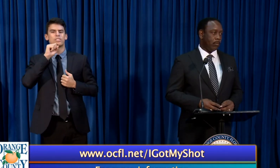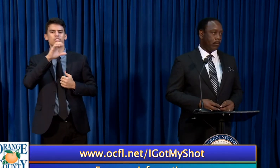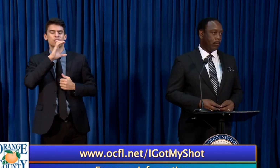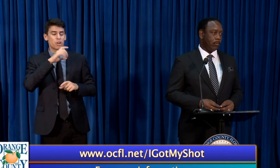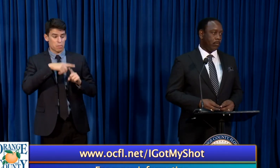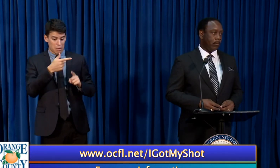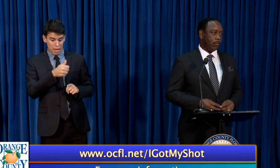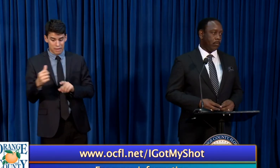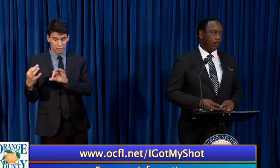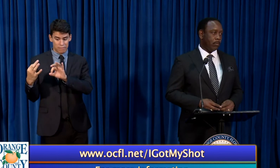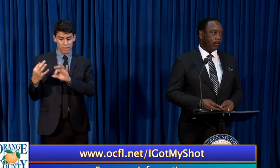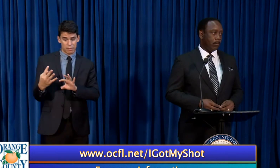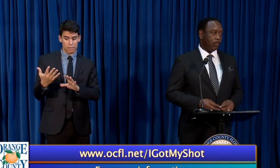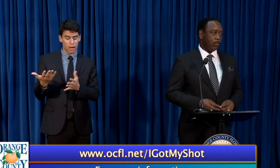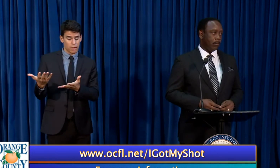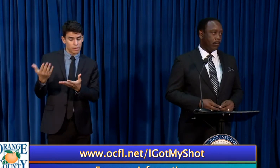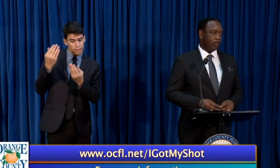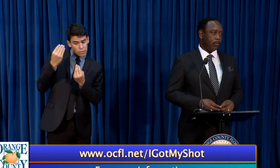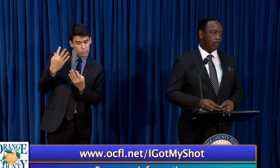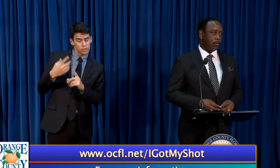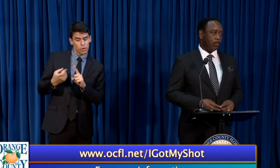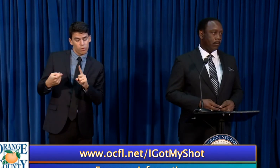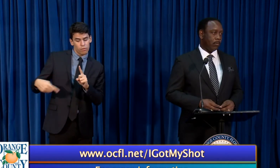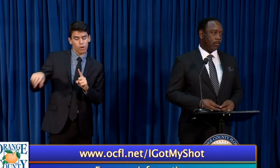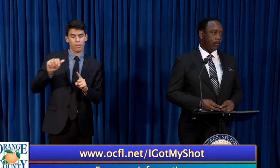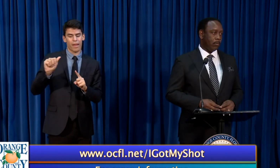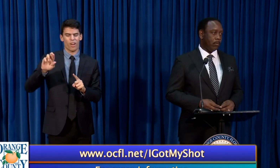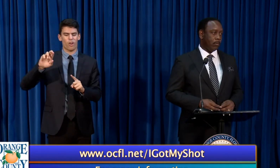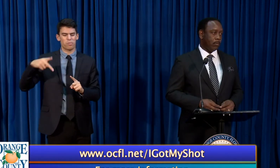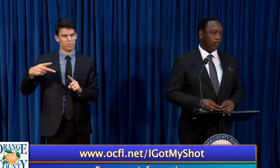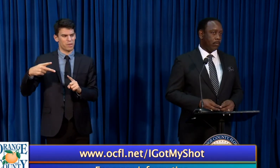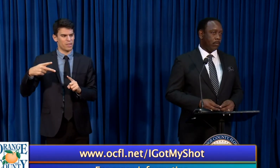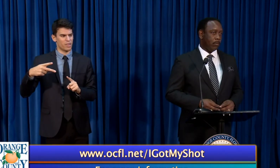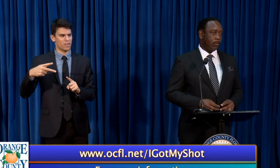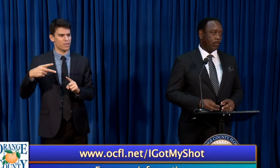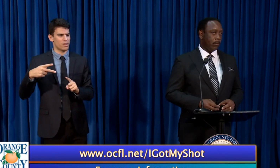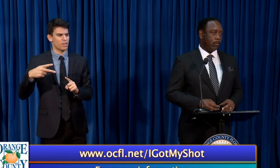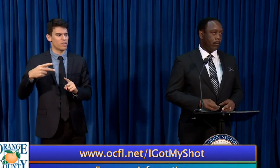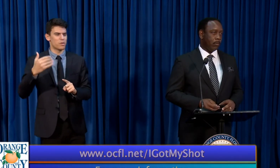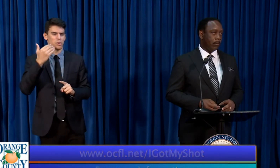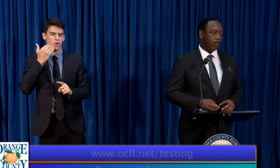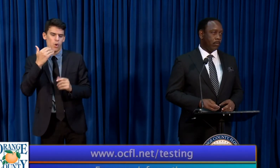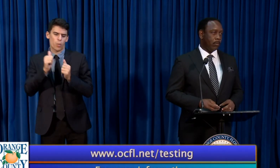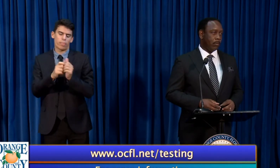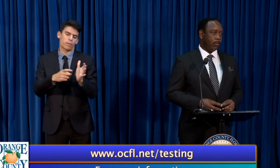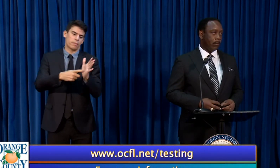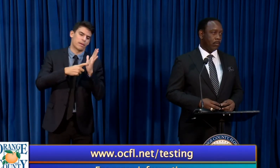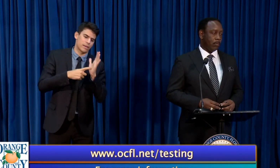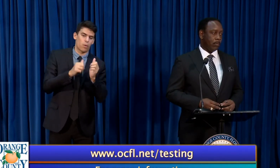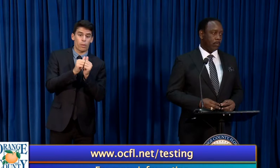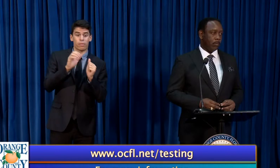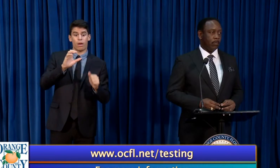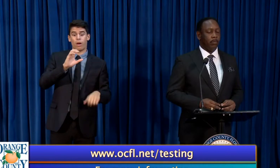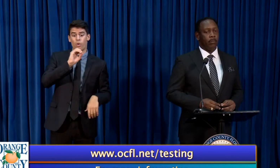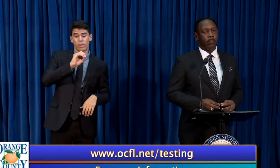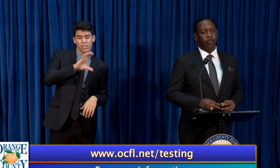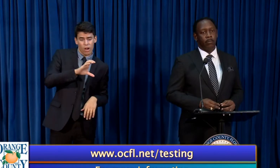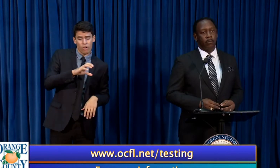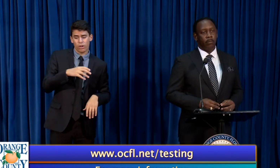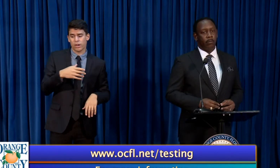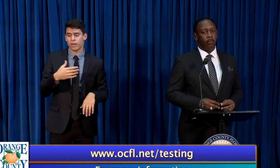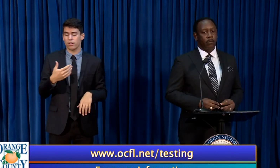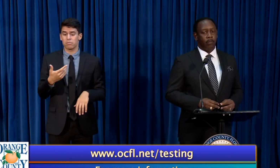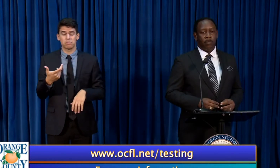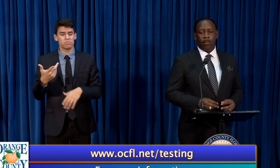them as it relates to where the county is with the COVID-19 kind of requirements or mandates? Are there any more pain points that you've heard from them that